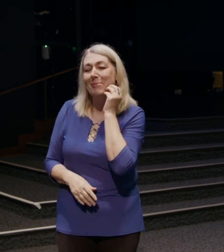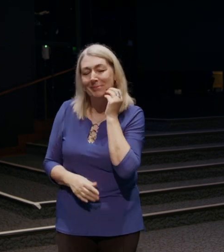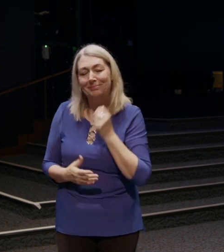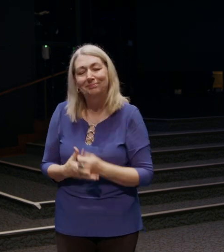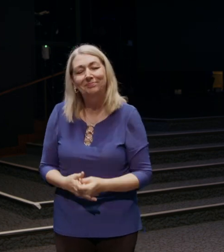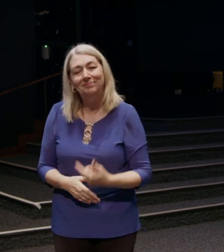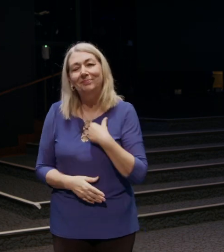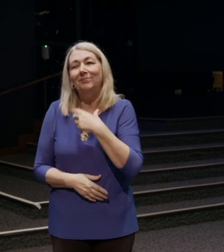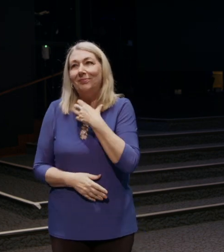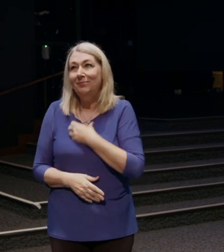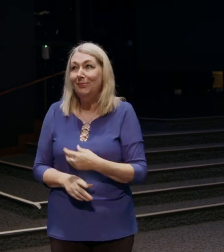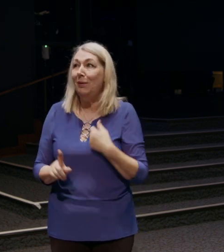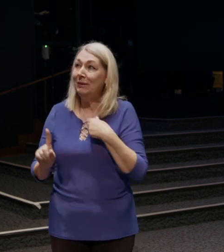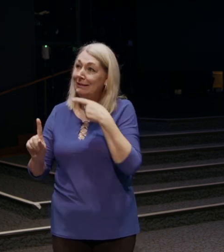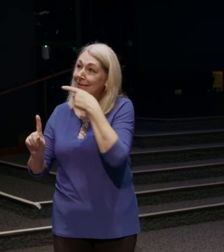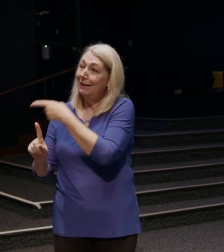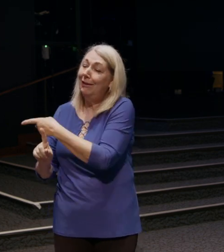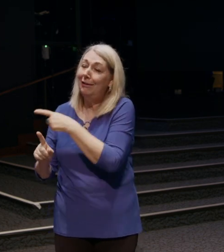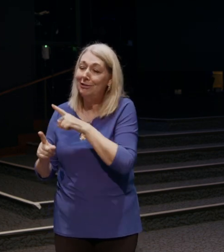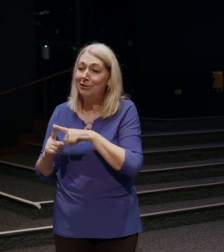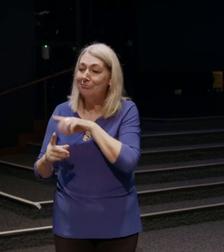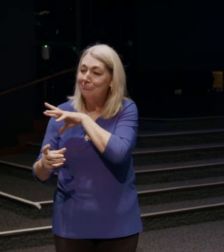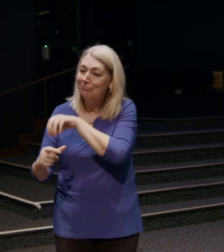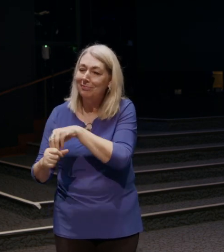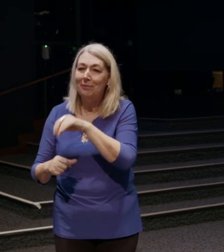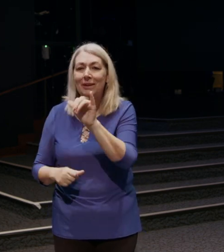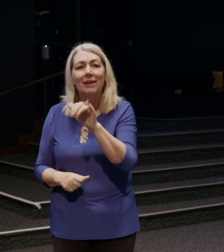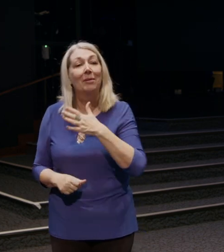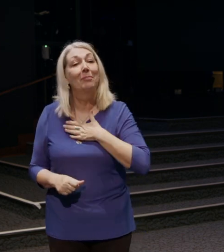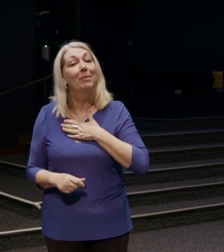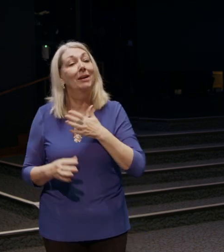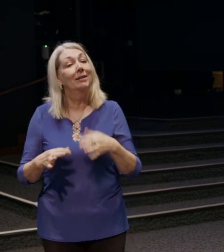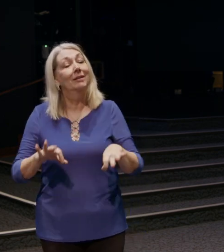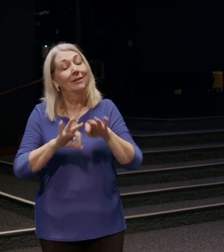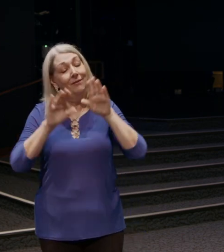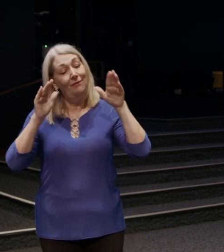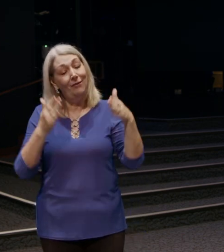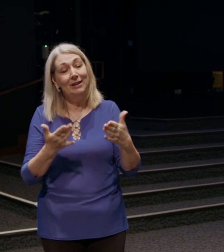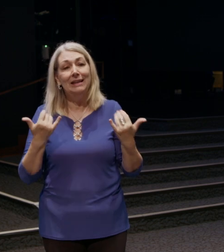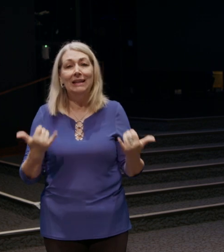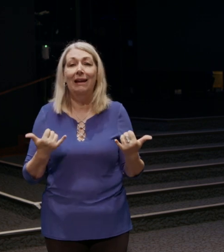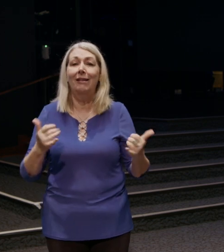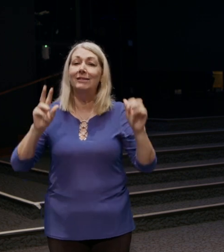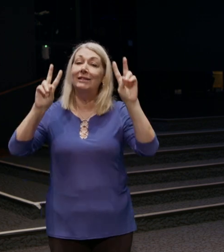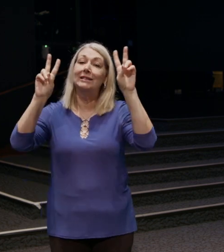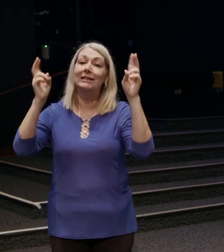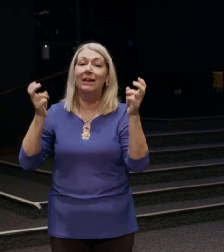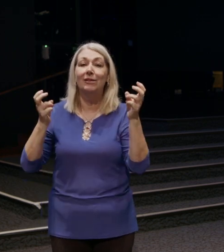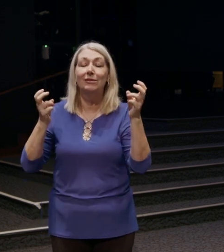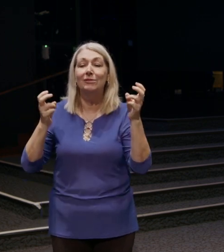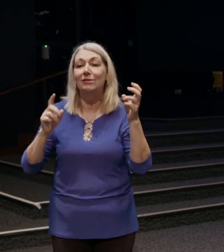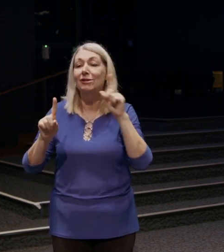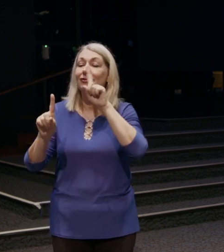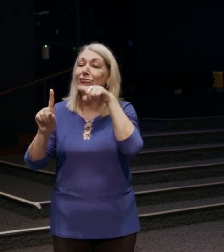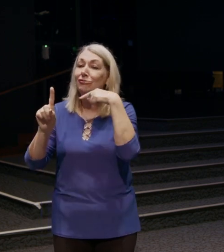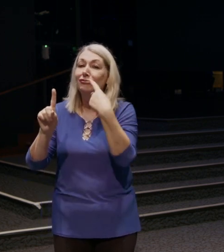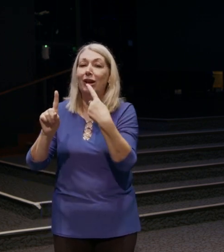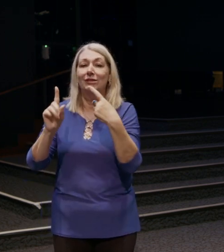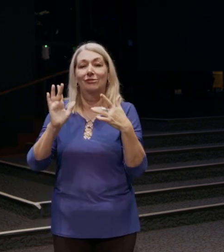to enjoy that. The main focus of my messages these days is under the title, Just